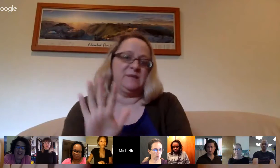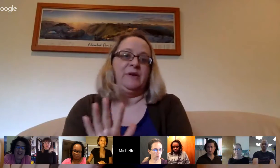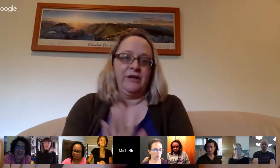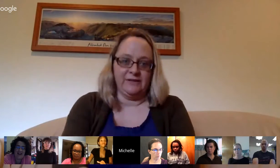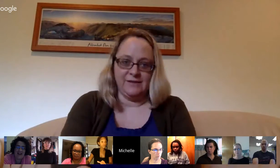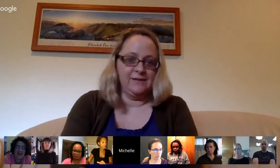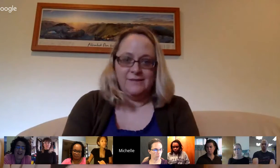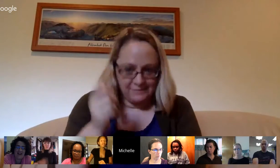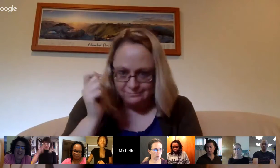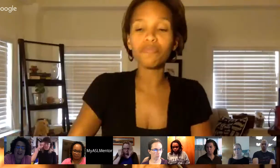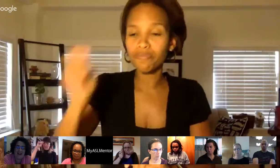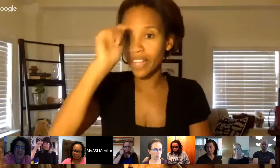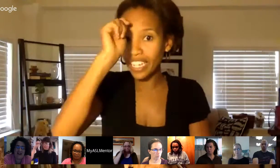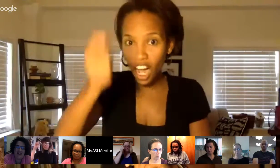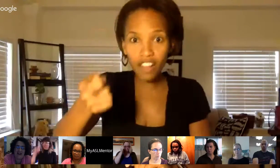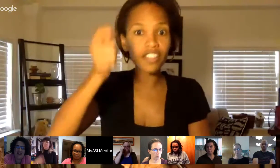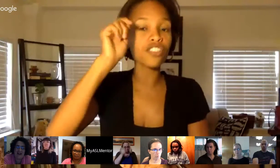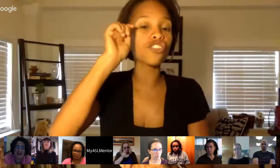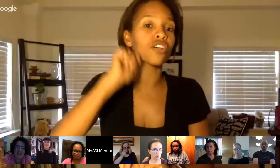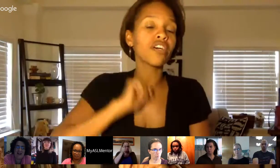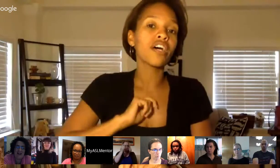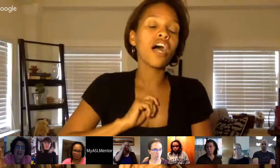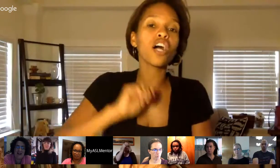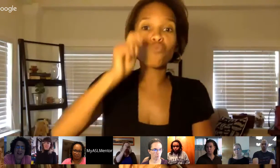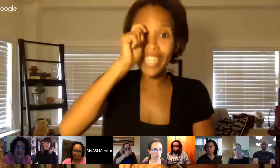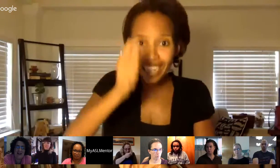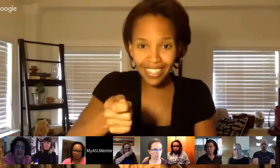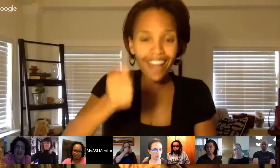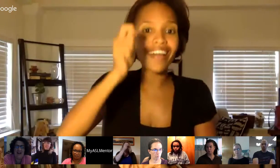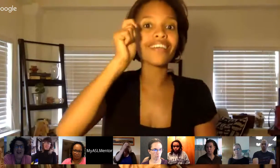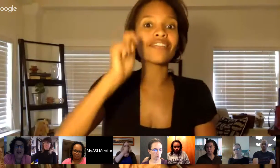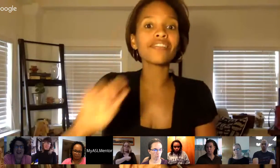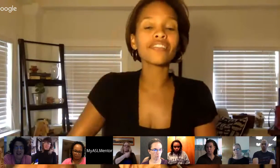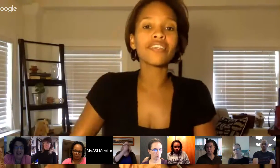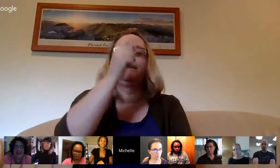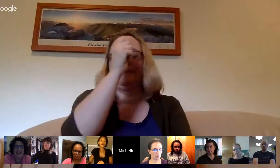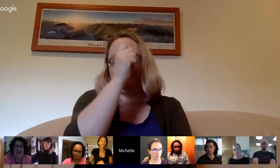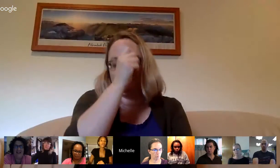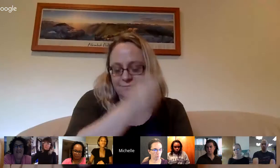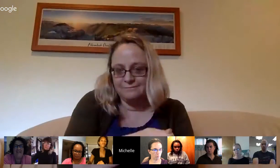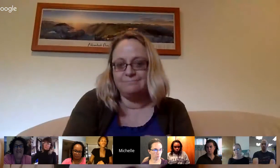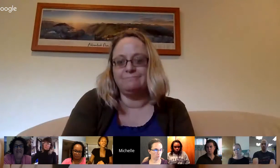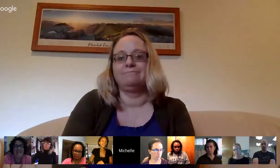life experiences. Yep, acknowledge, recognize,